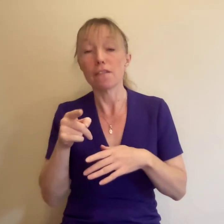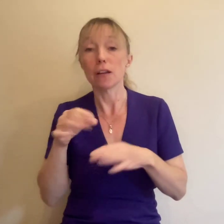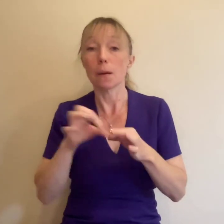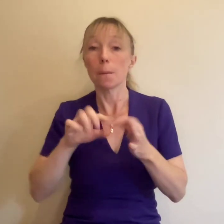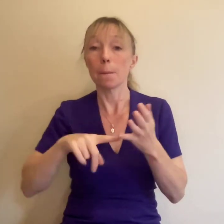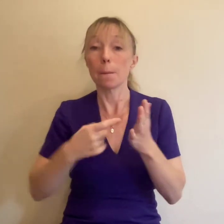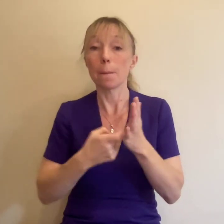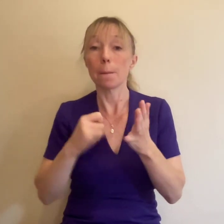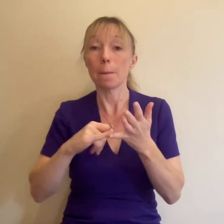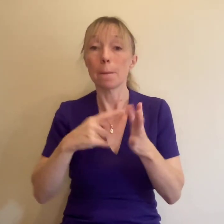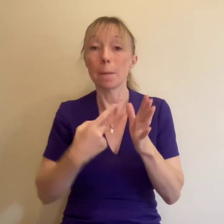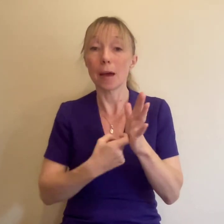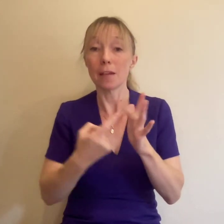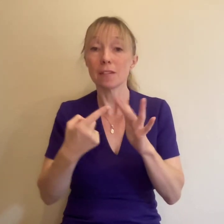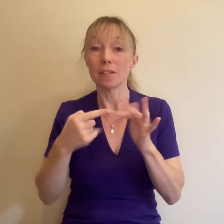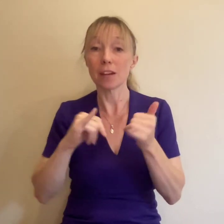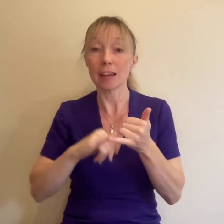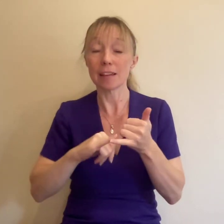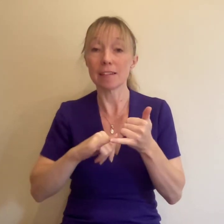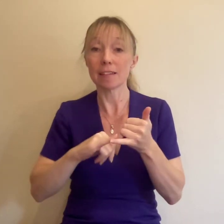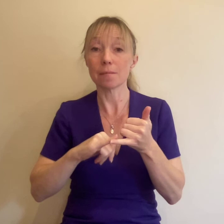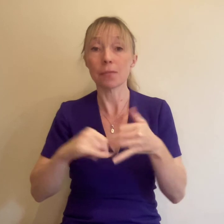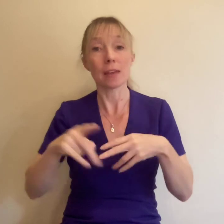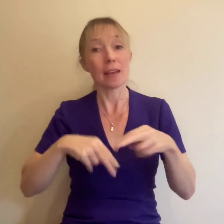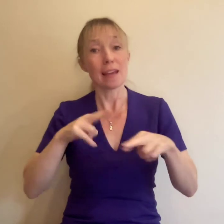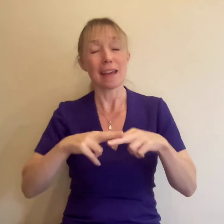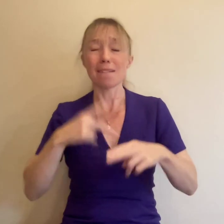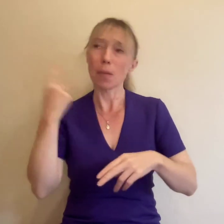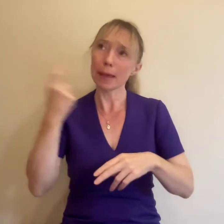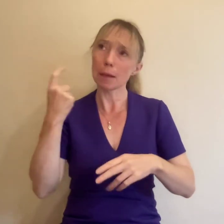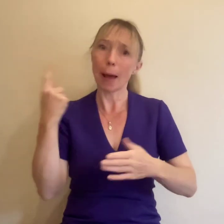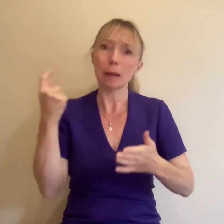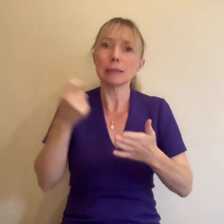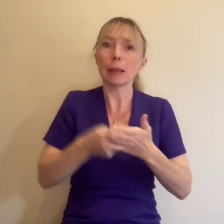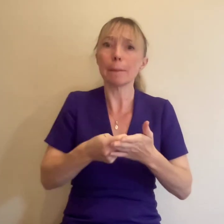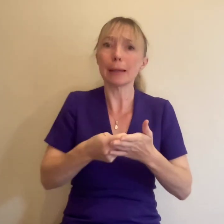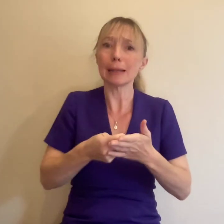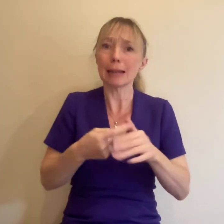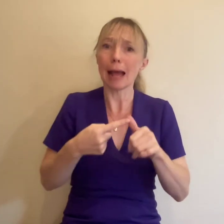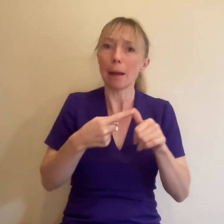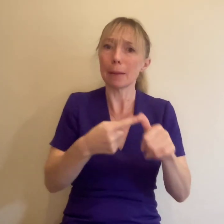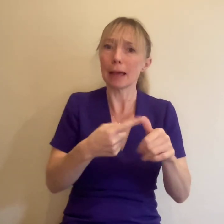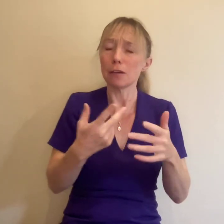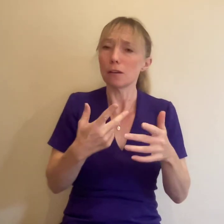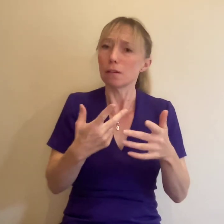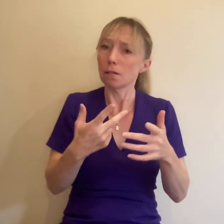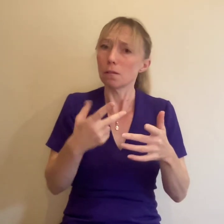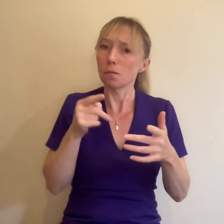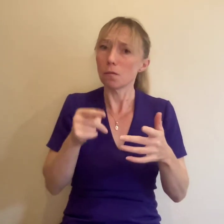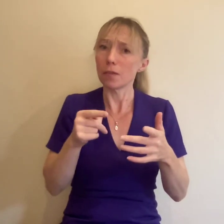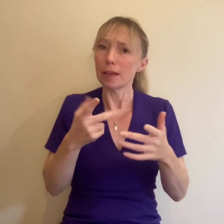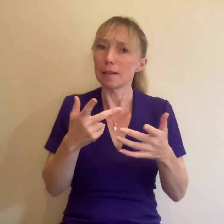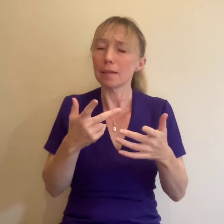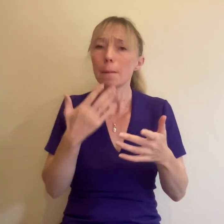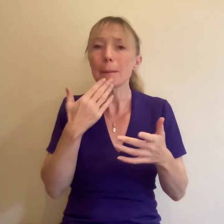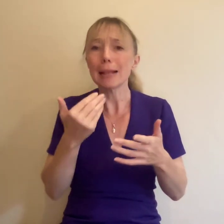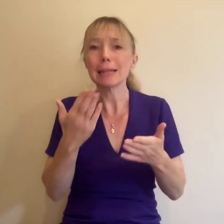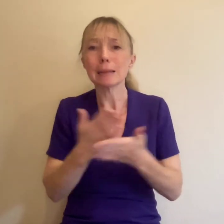www.spreadtheword.org.uk/early-career-bursaries. If you are considering submitting an entry to the Early Career Bursaries, please make sure you have read the